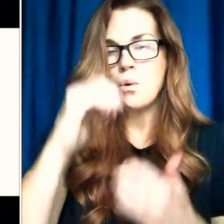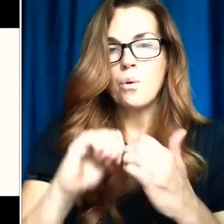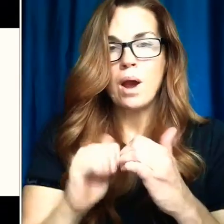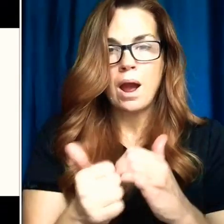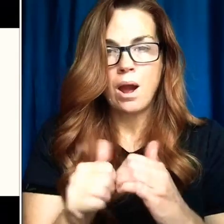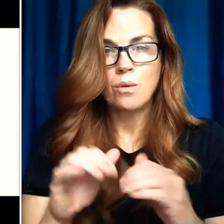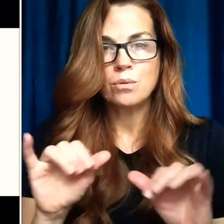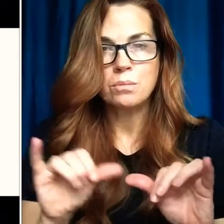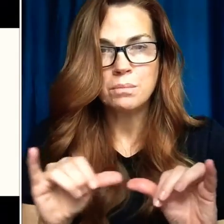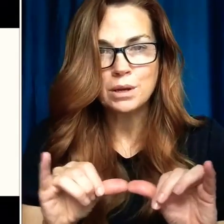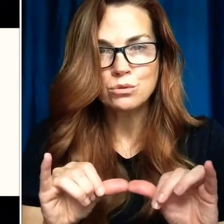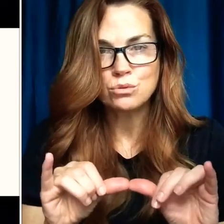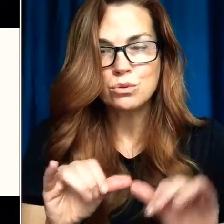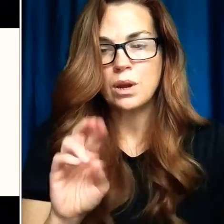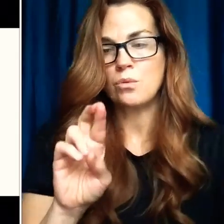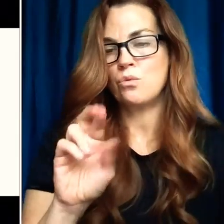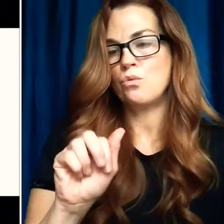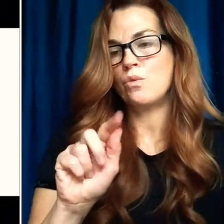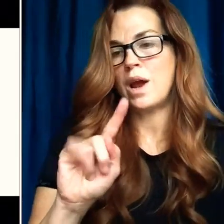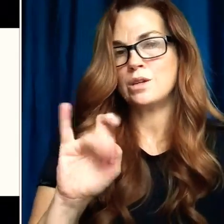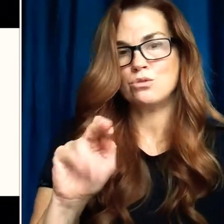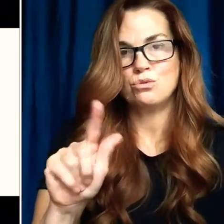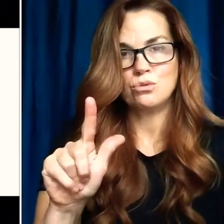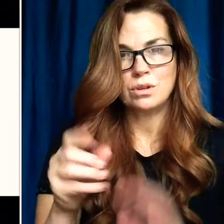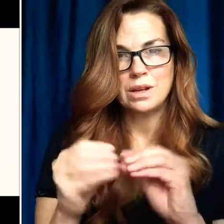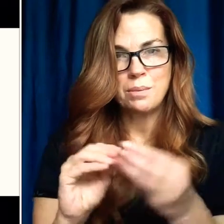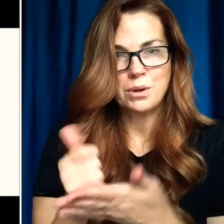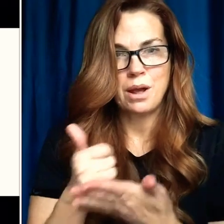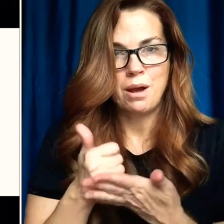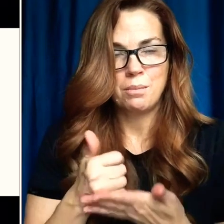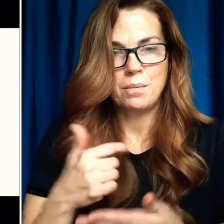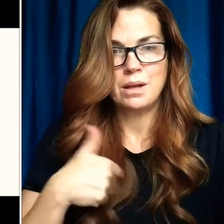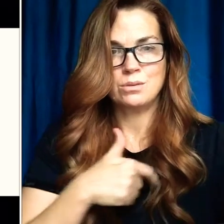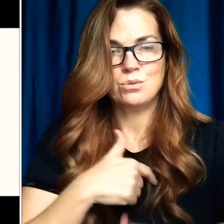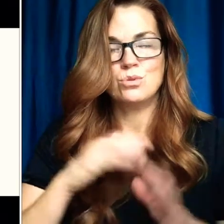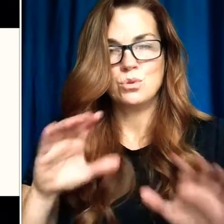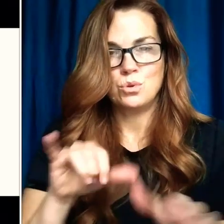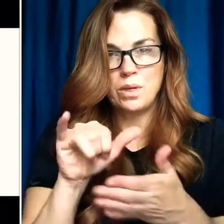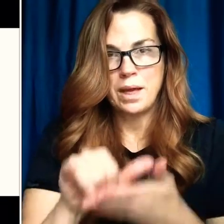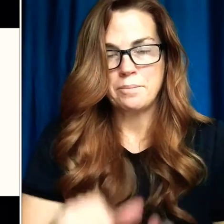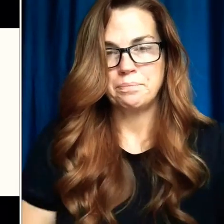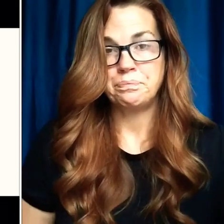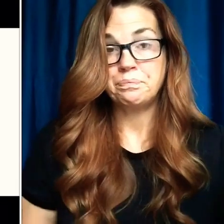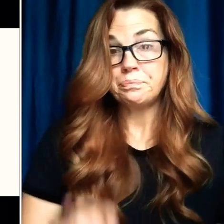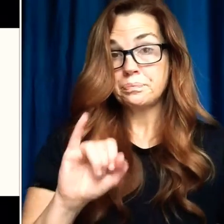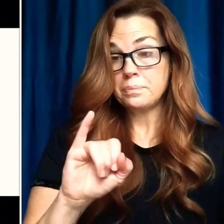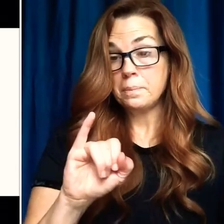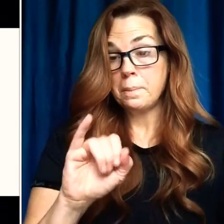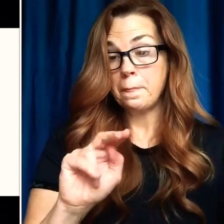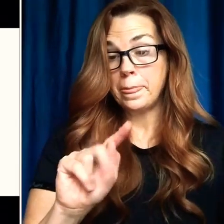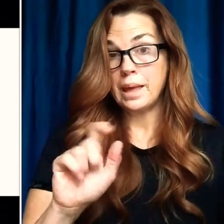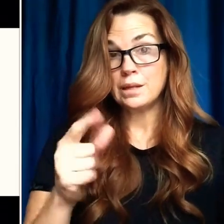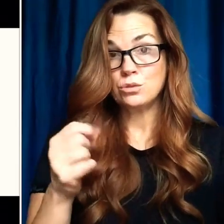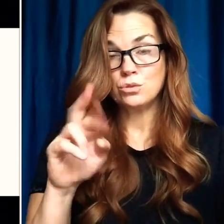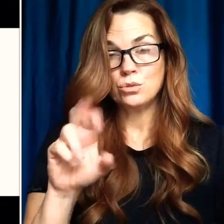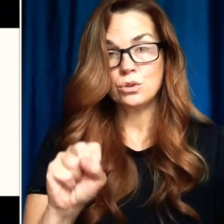Integers allow us to count down or show the loss of something. Whole numbers, which include 0, allow